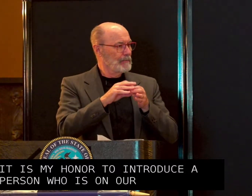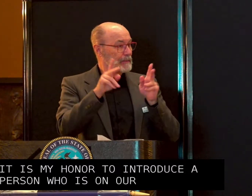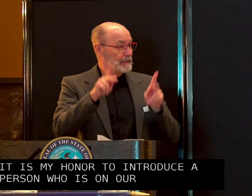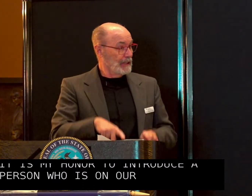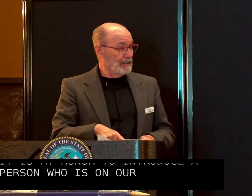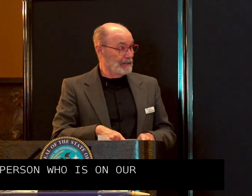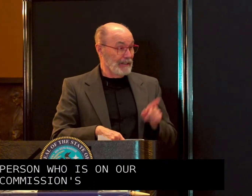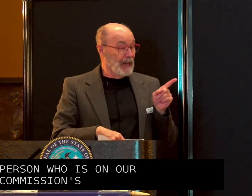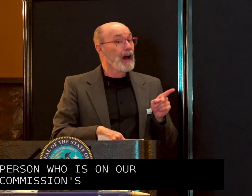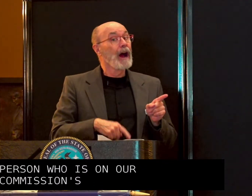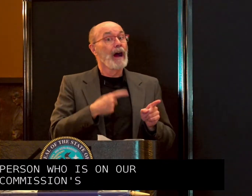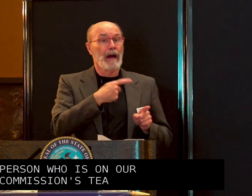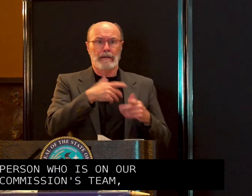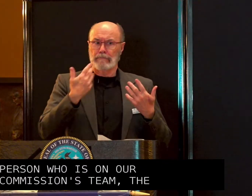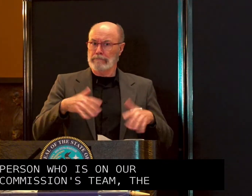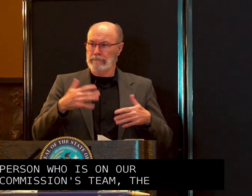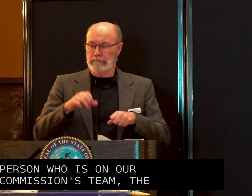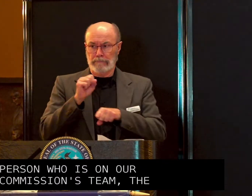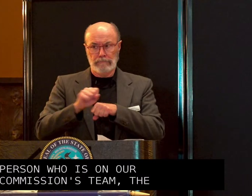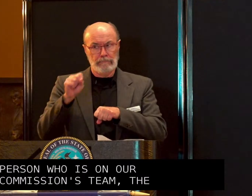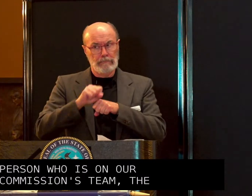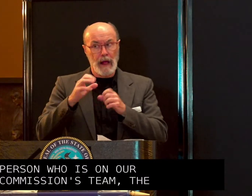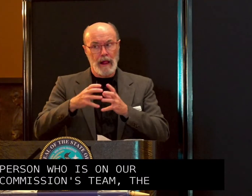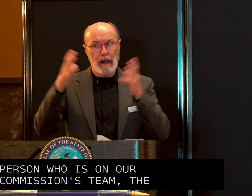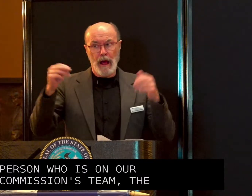the government liaison,